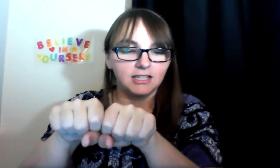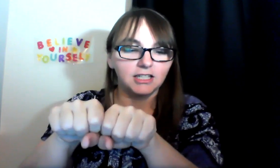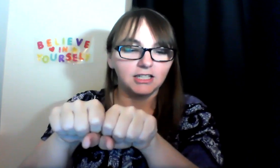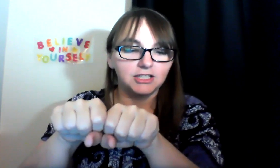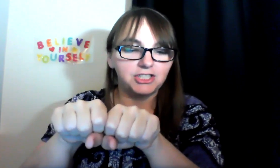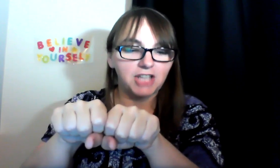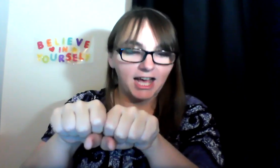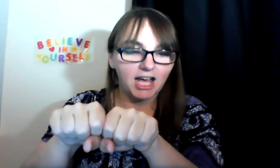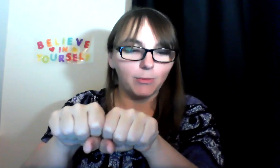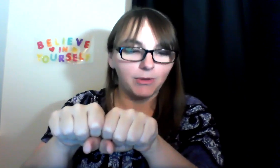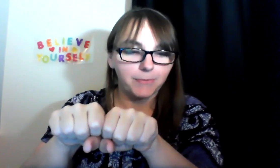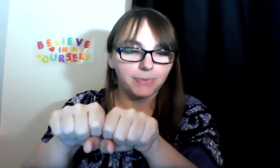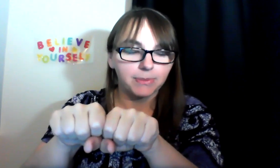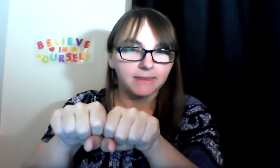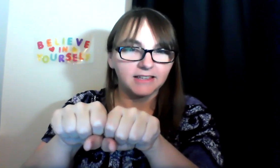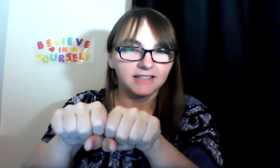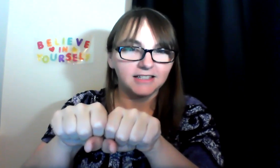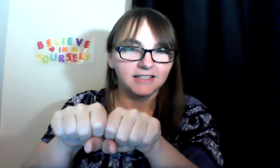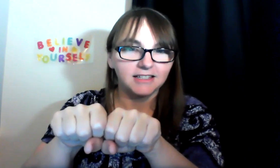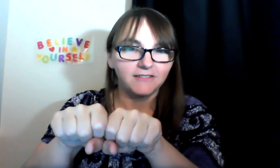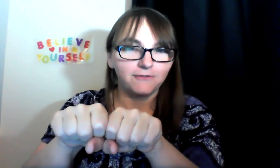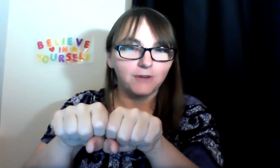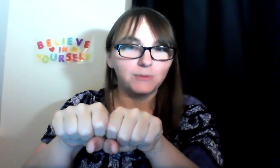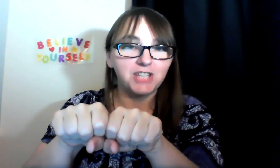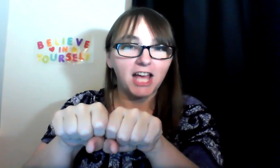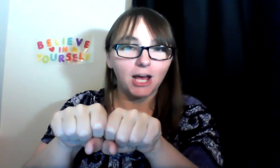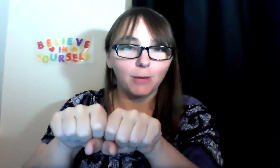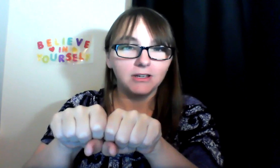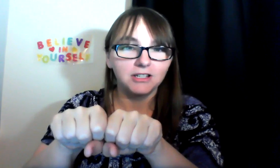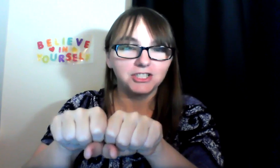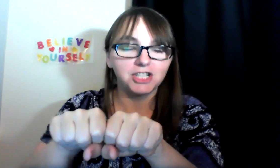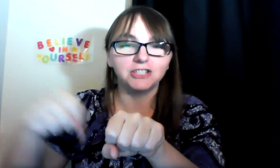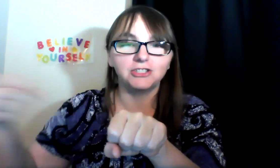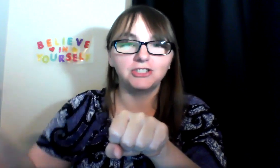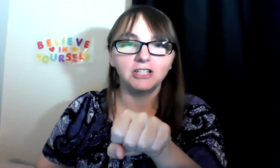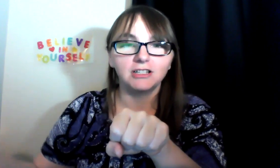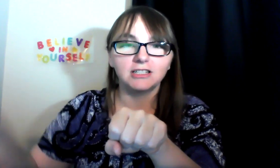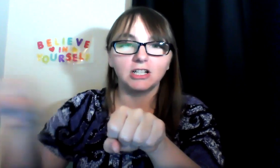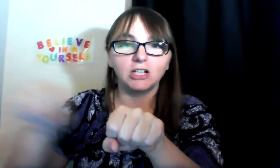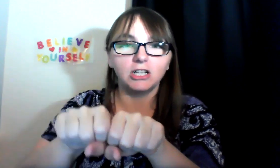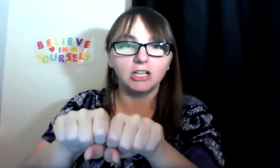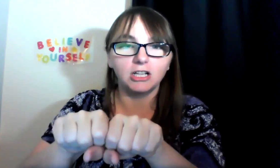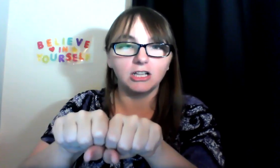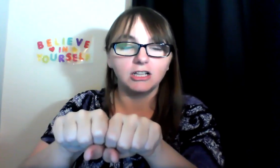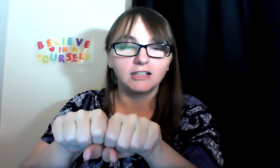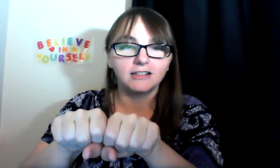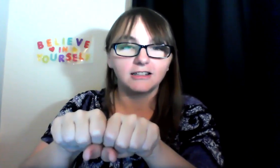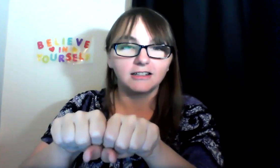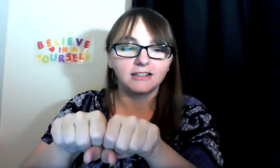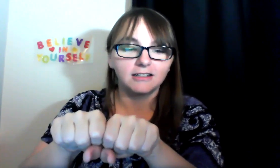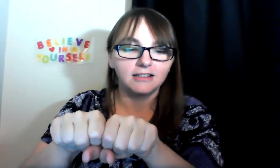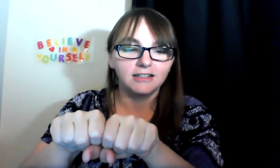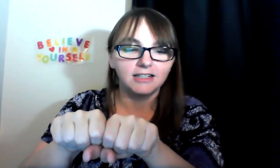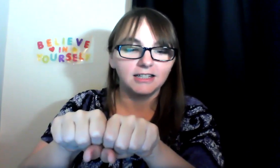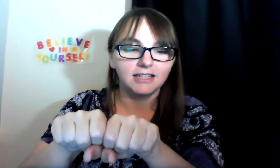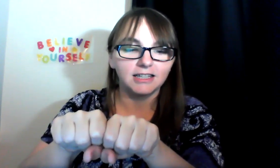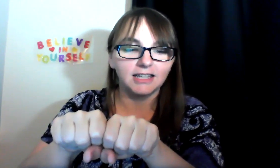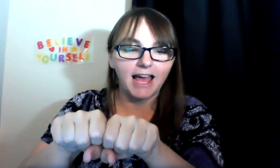Jab. From jab change j to l. Lab.